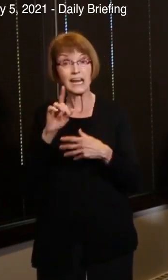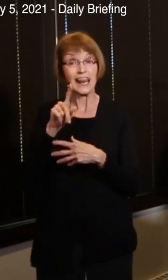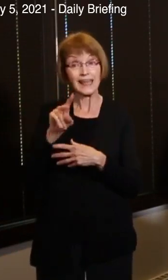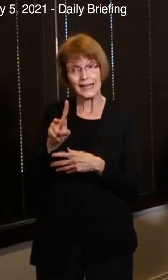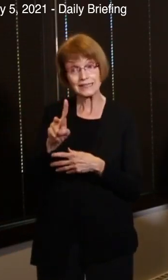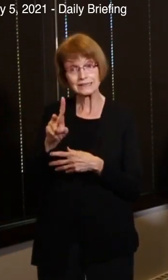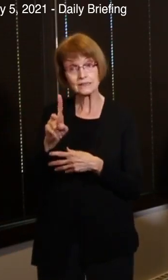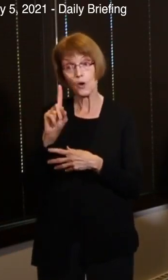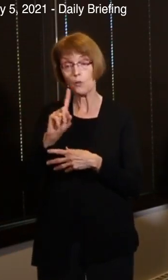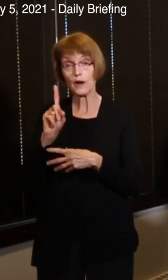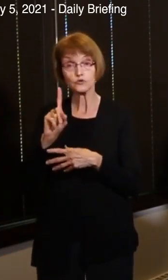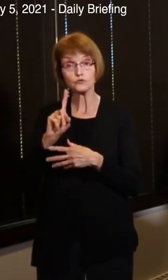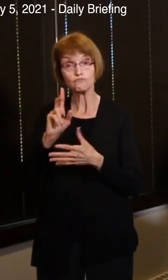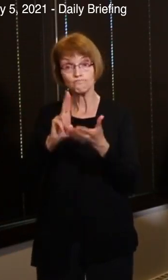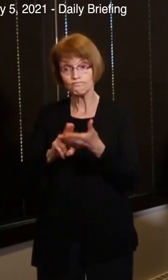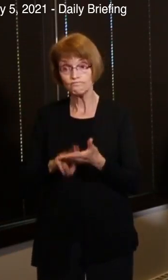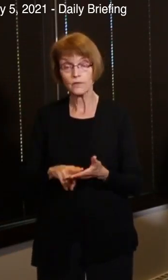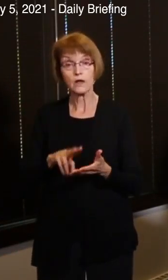register at